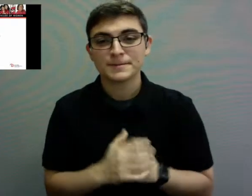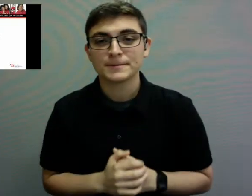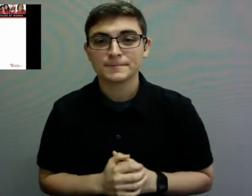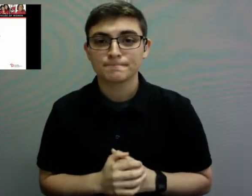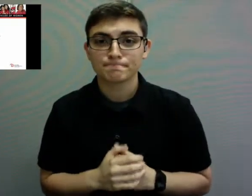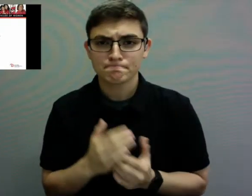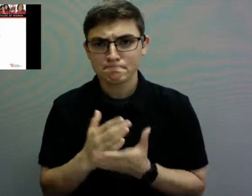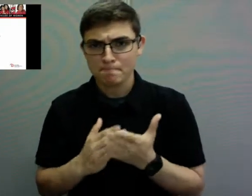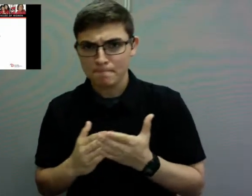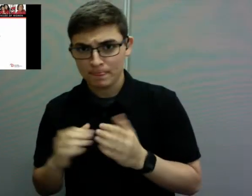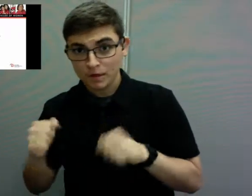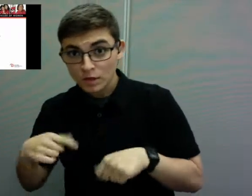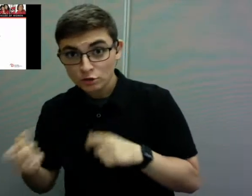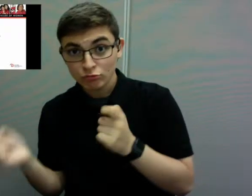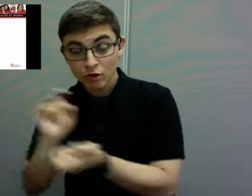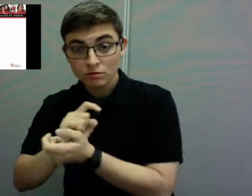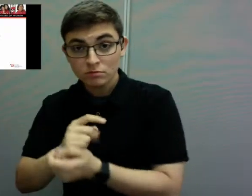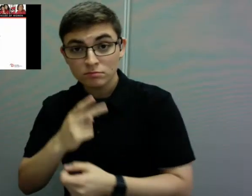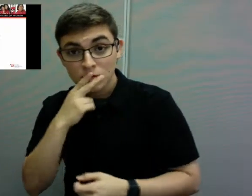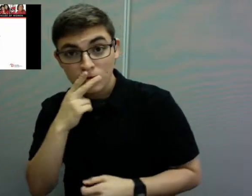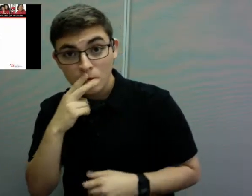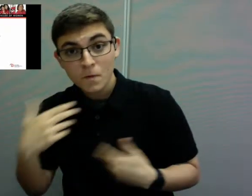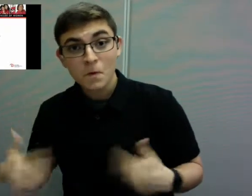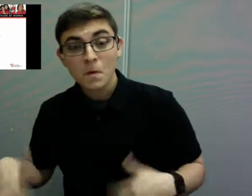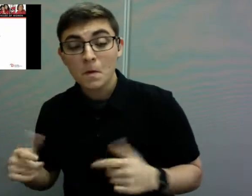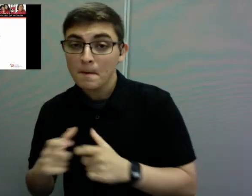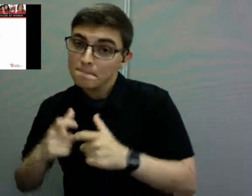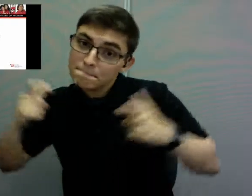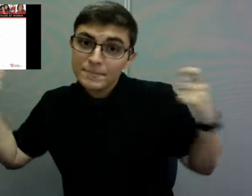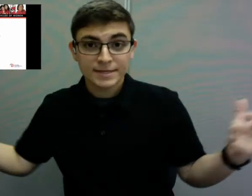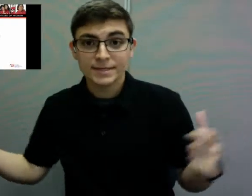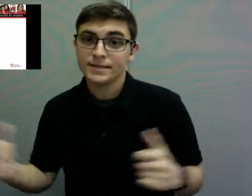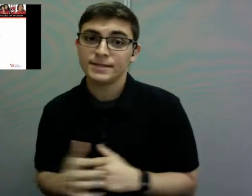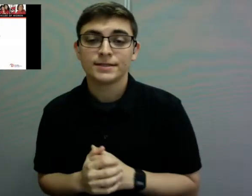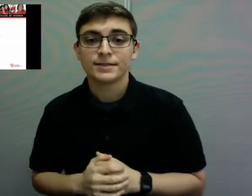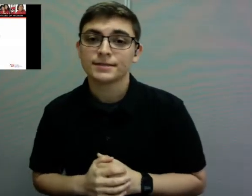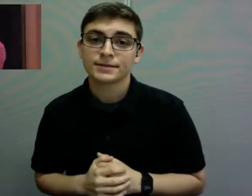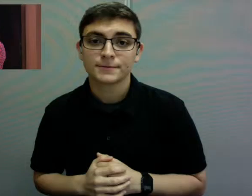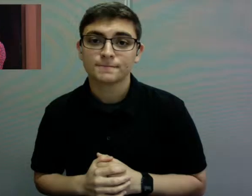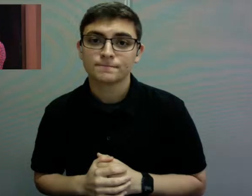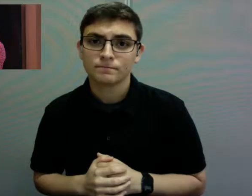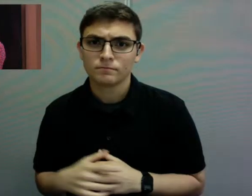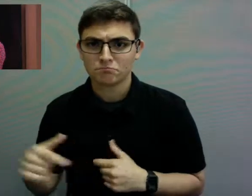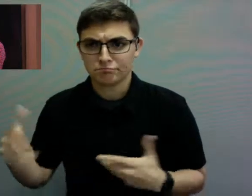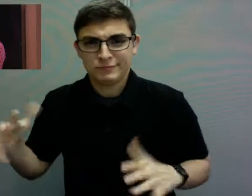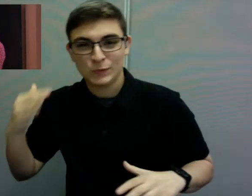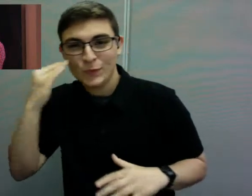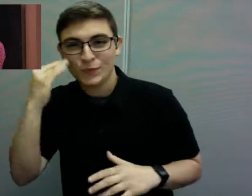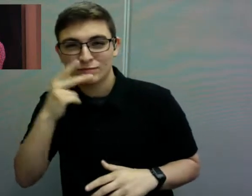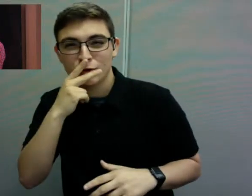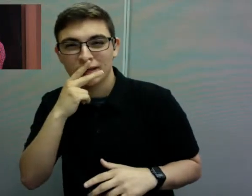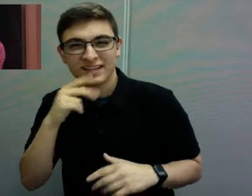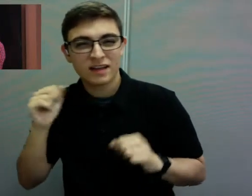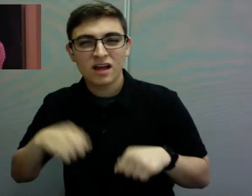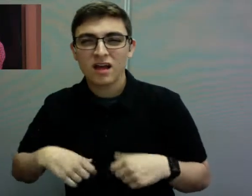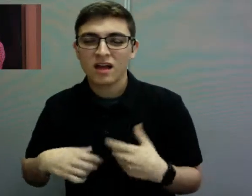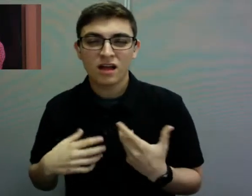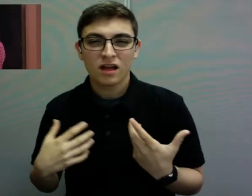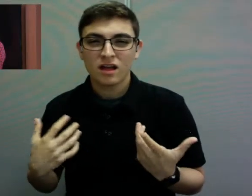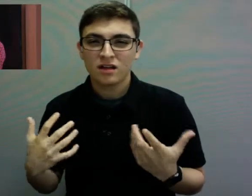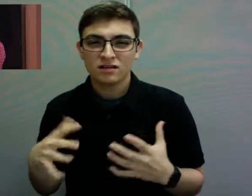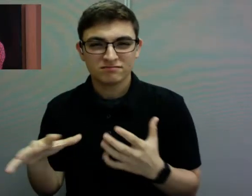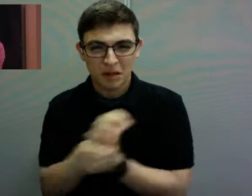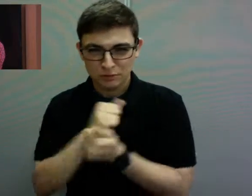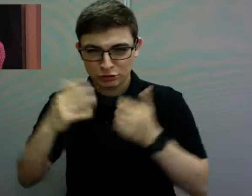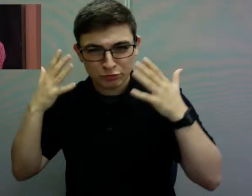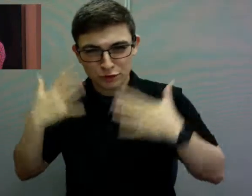things that we can control. Smoking is a huge one. We all know now smoking has a lot of terrible side effects and can